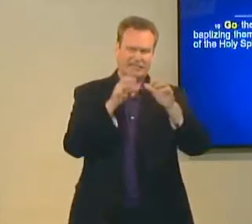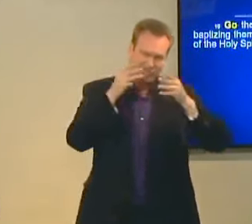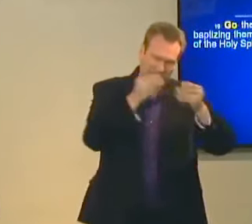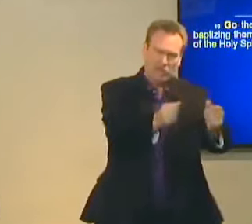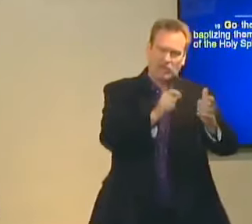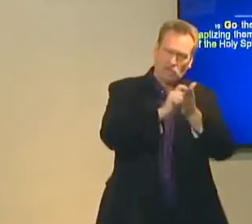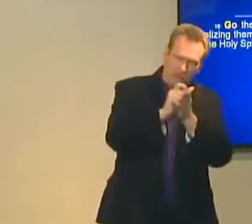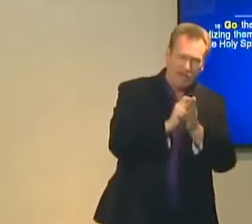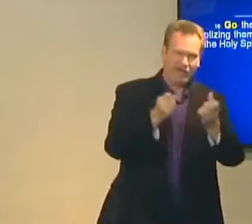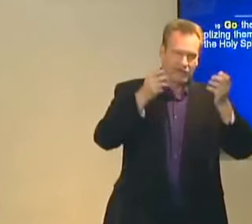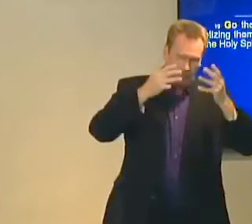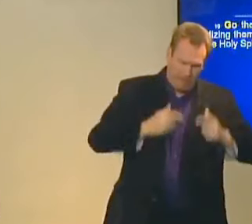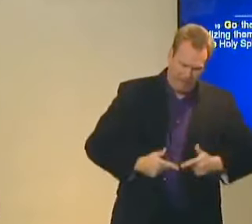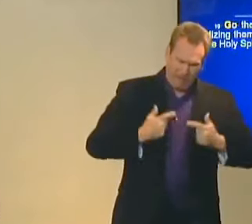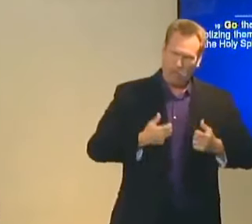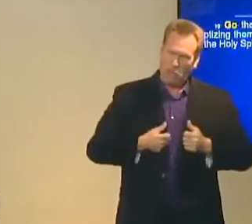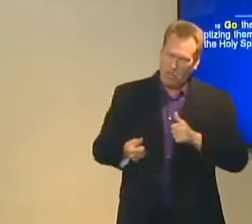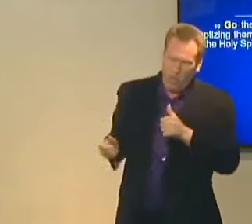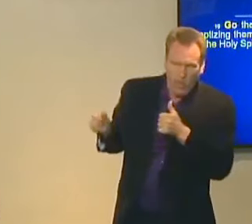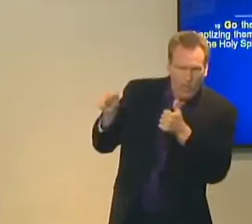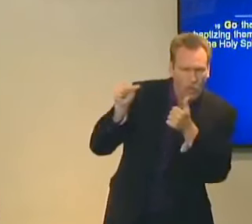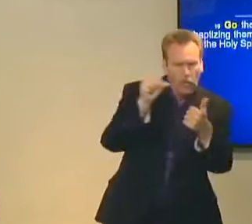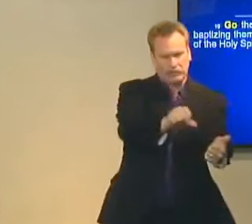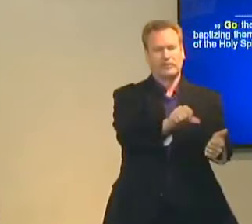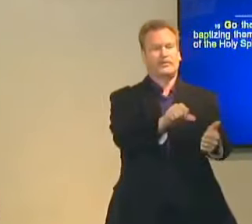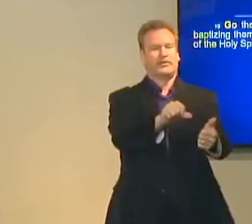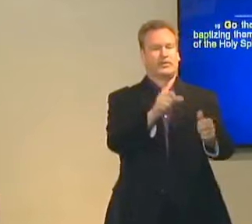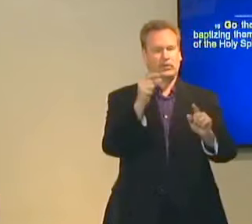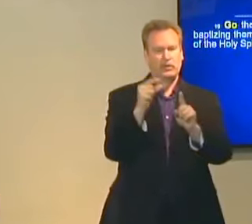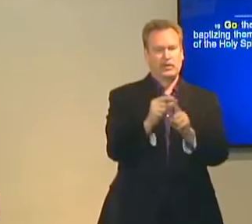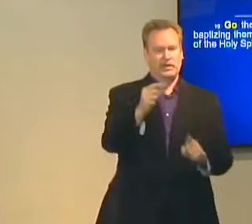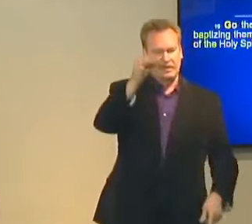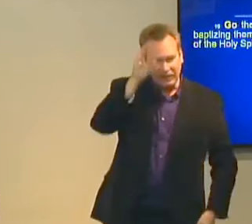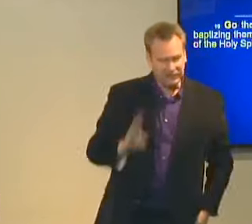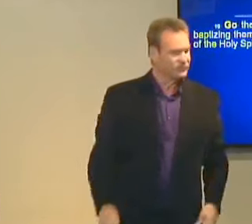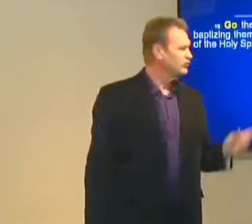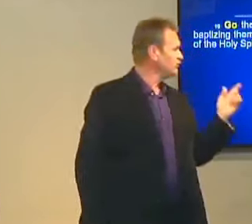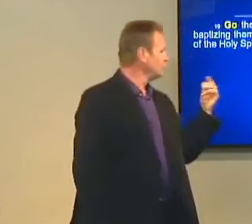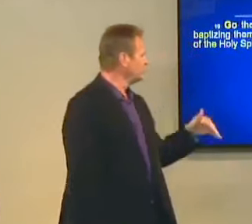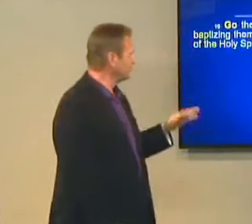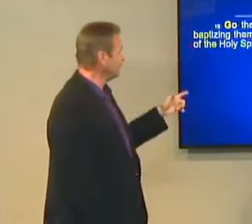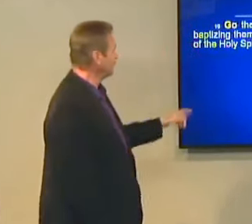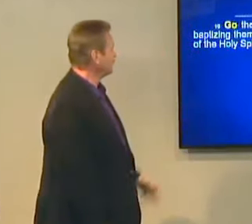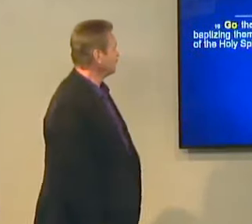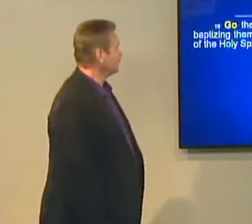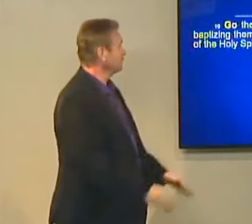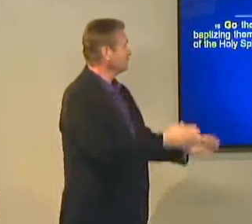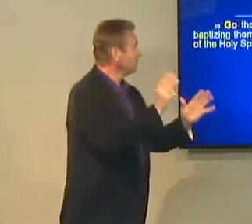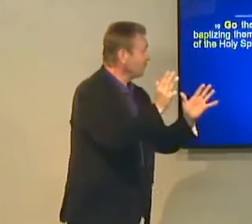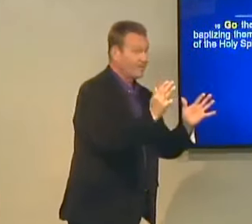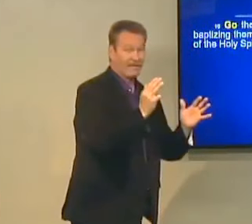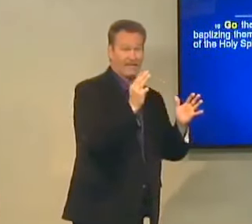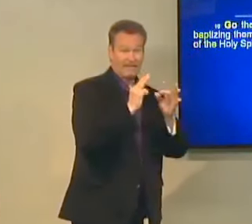mentored he tutored he planted he still was involved in their life he still was involved and nourished them